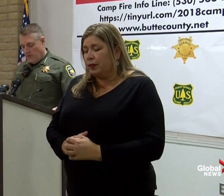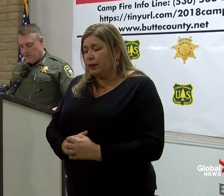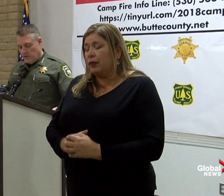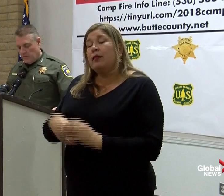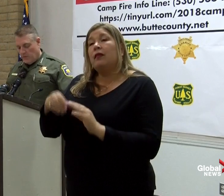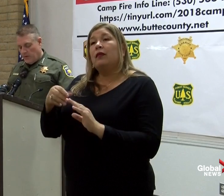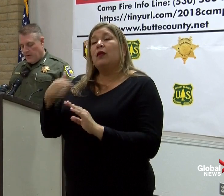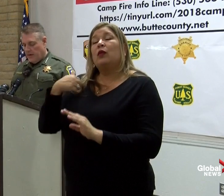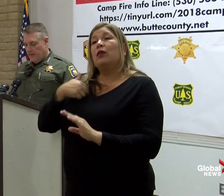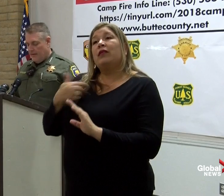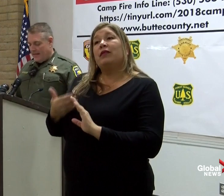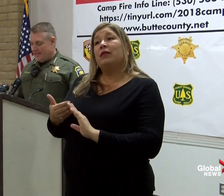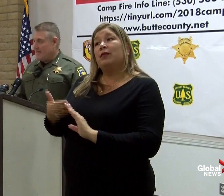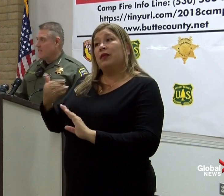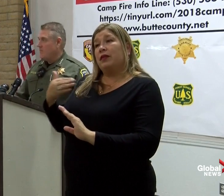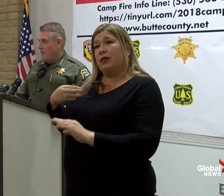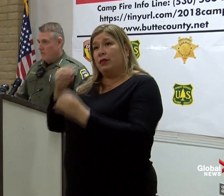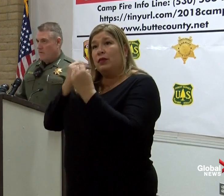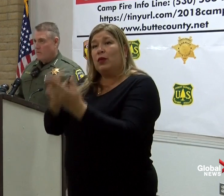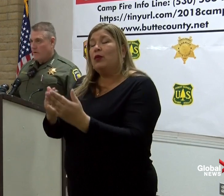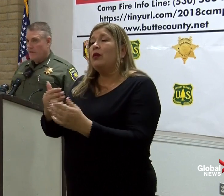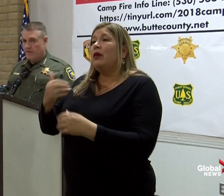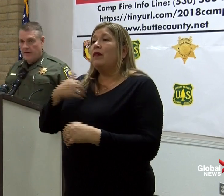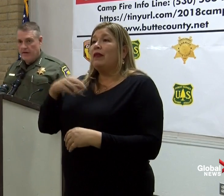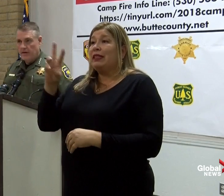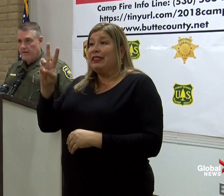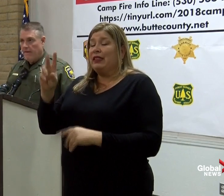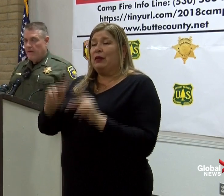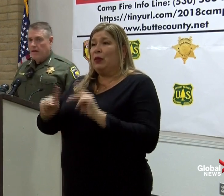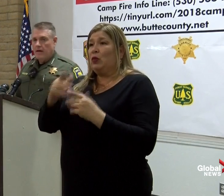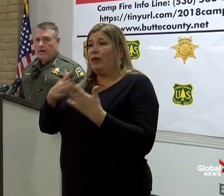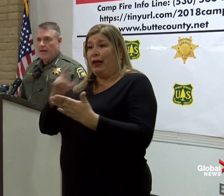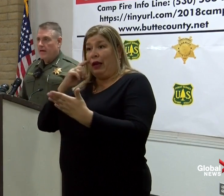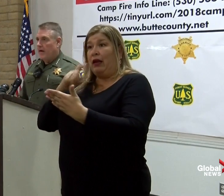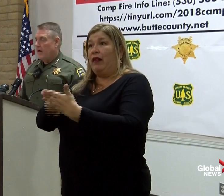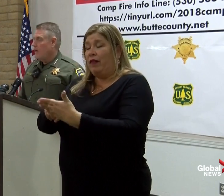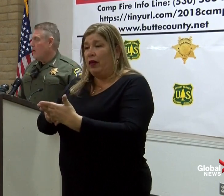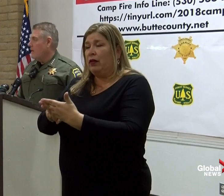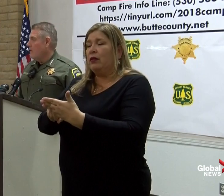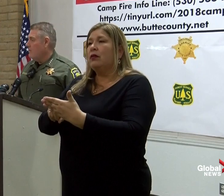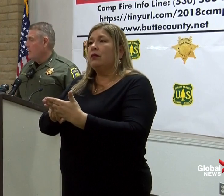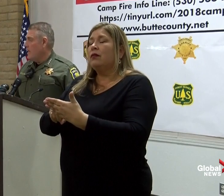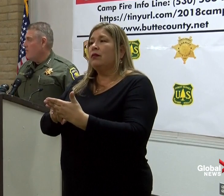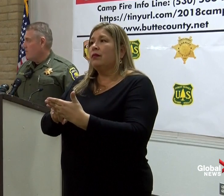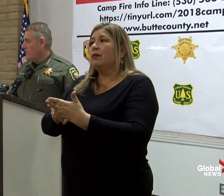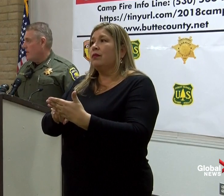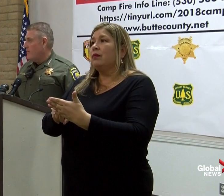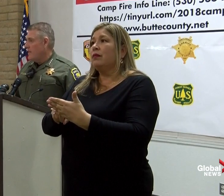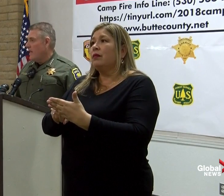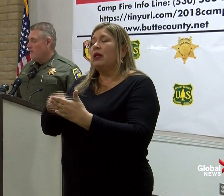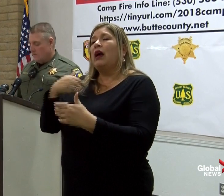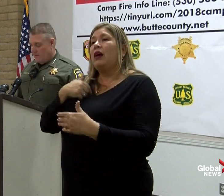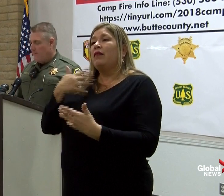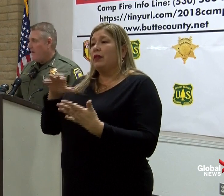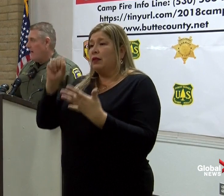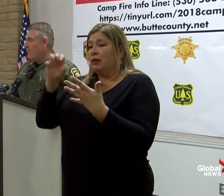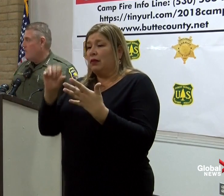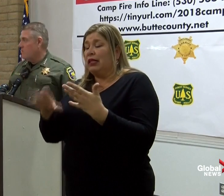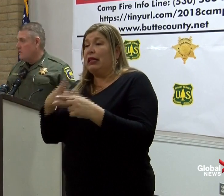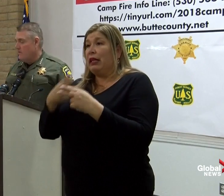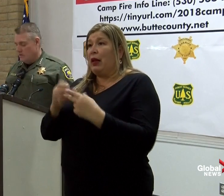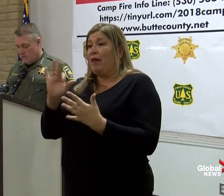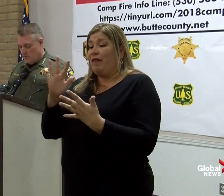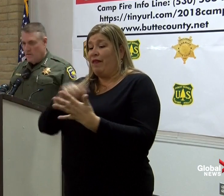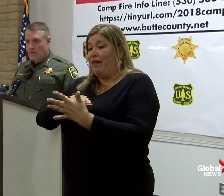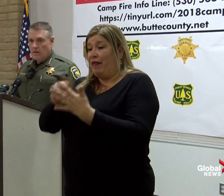we have previously reported that 6 people were identified, and I provided the names of 5 of